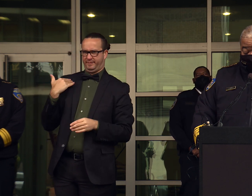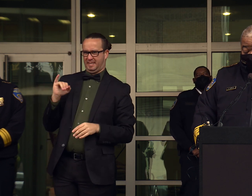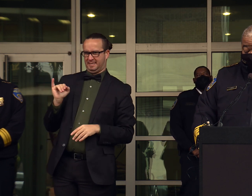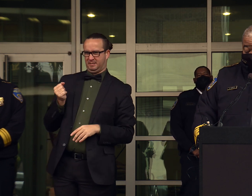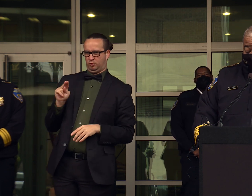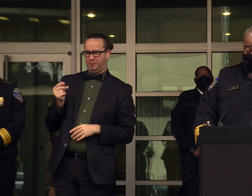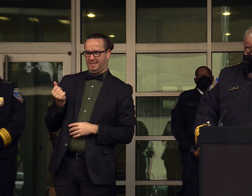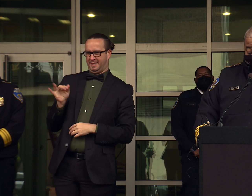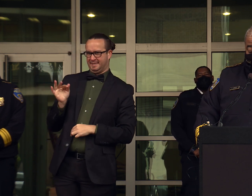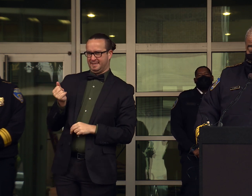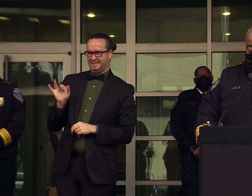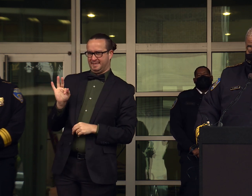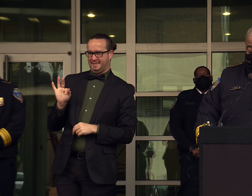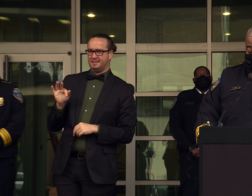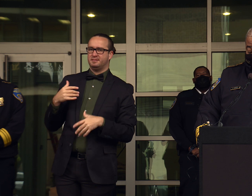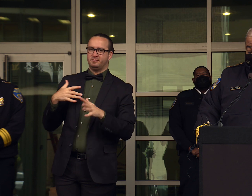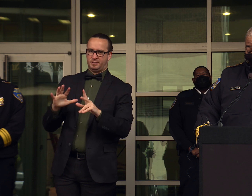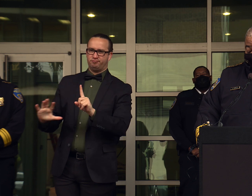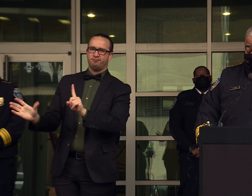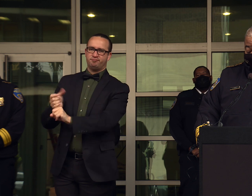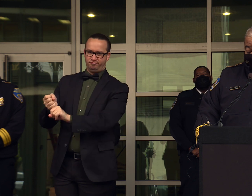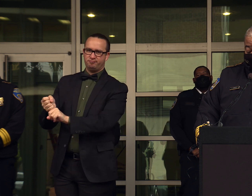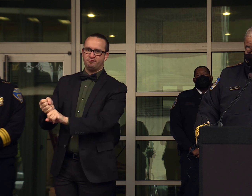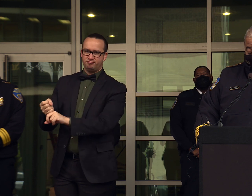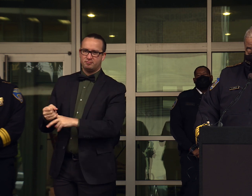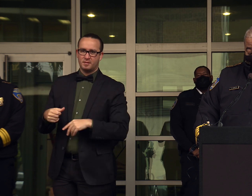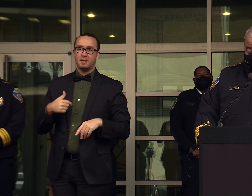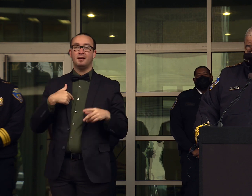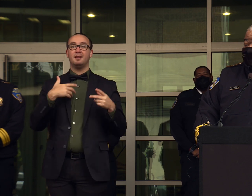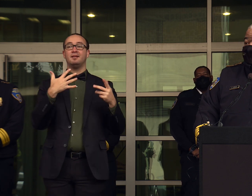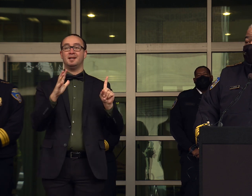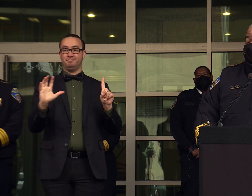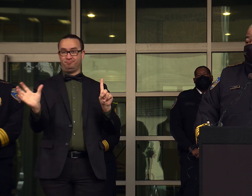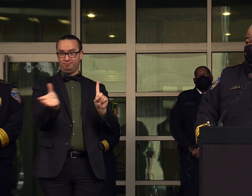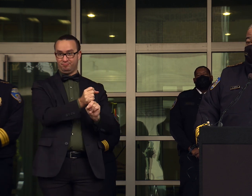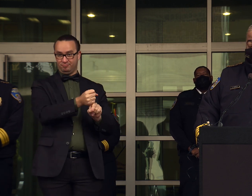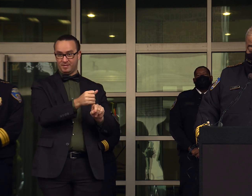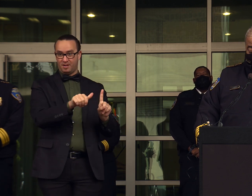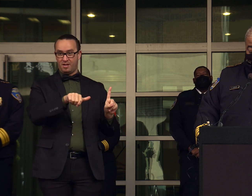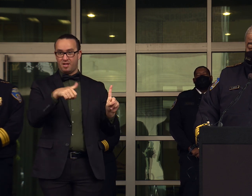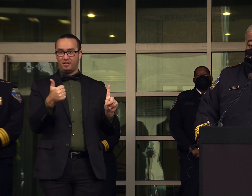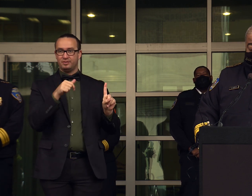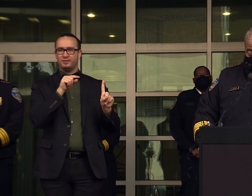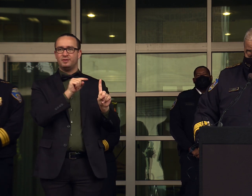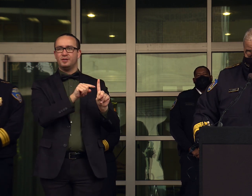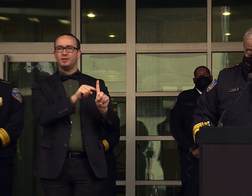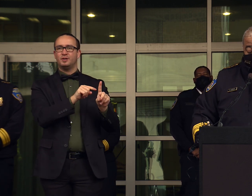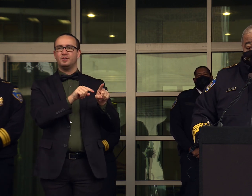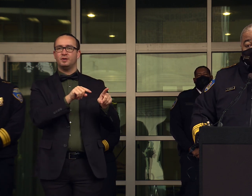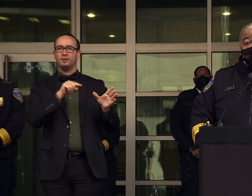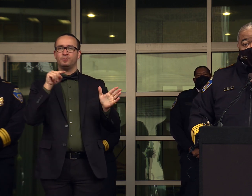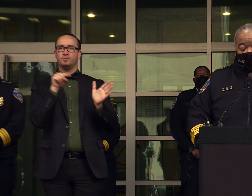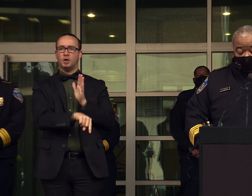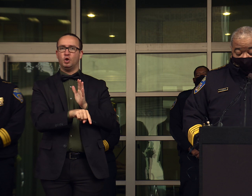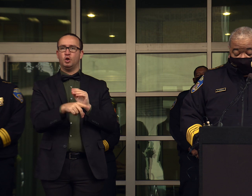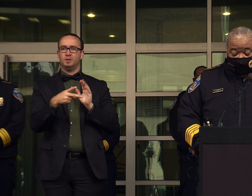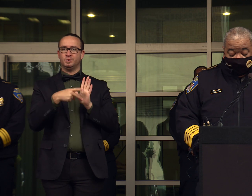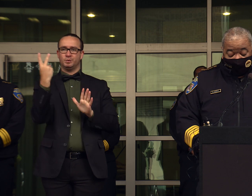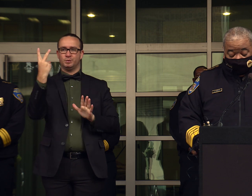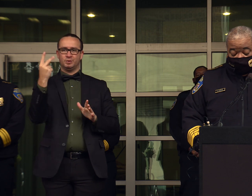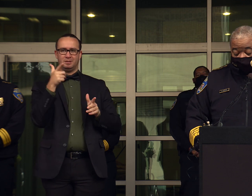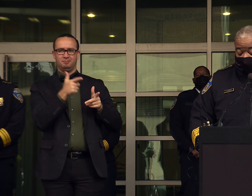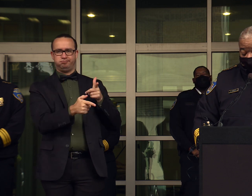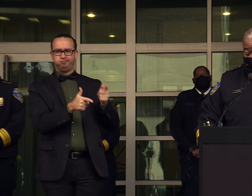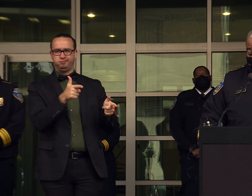Epps for the murder and double shooting that occurred on January 22nd at 635 North Lakewood. We are